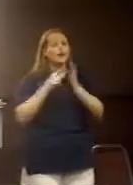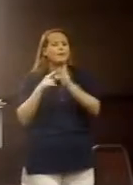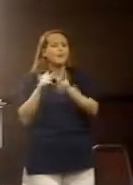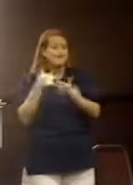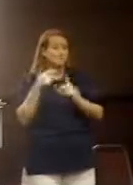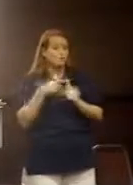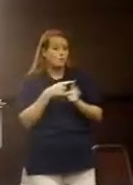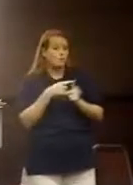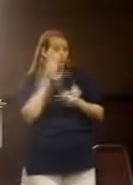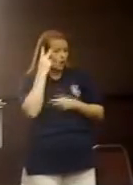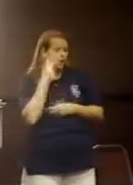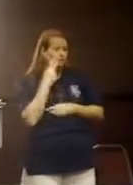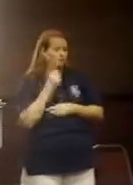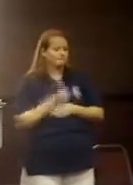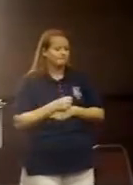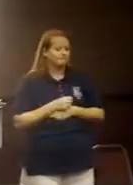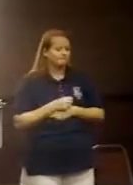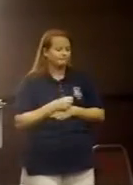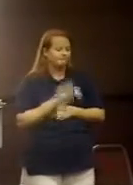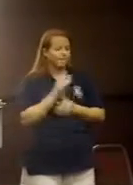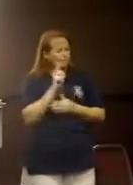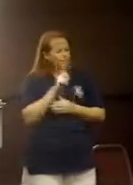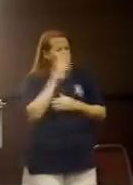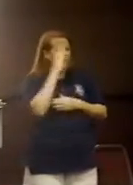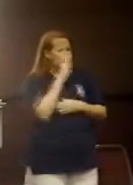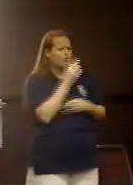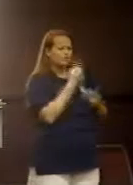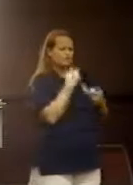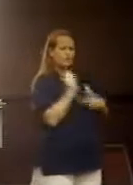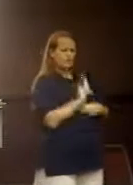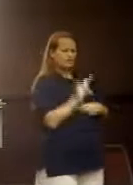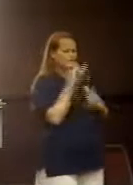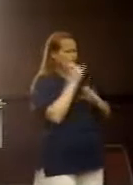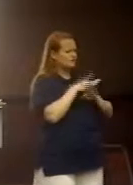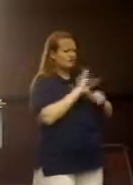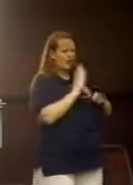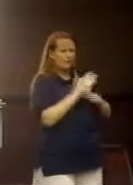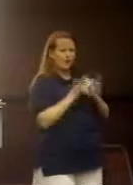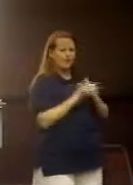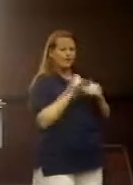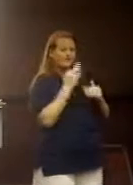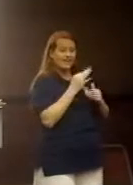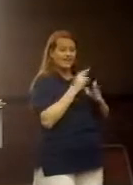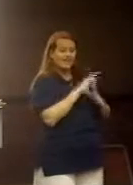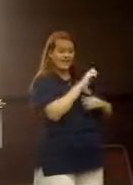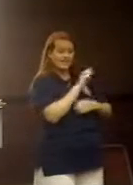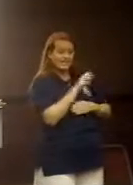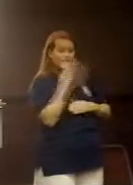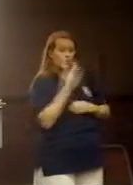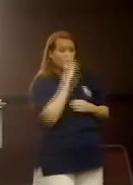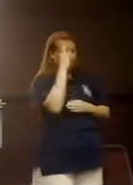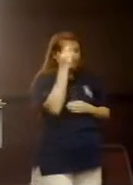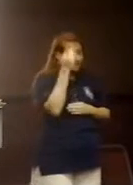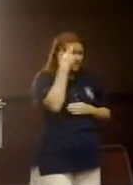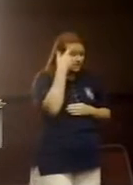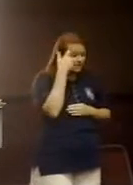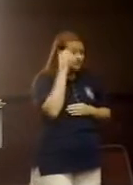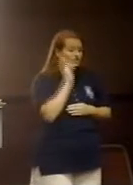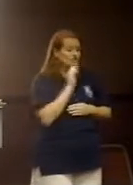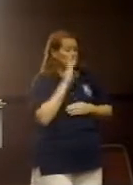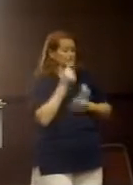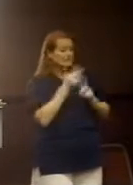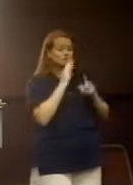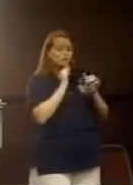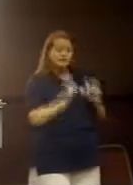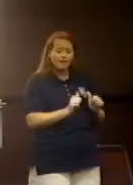parents. One mother told us that she wasn't bothered by the fact that C was invented because she seems